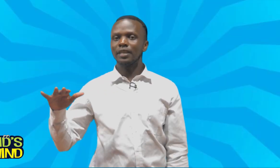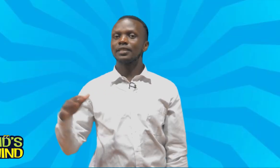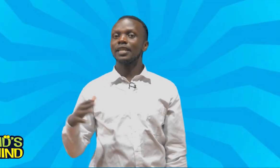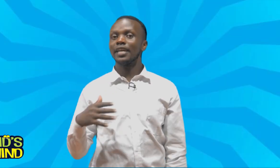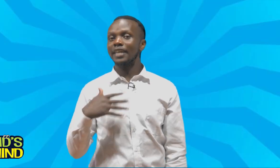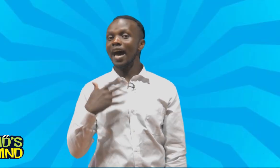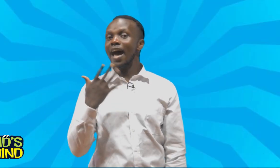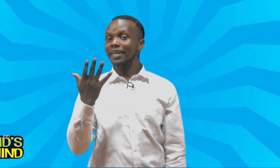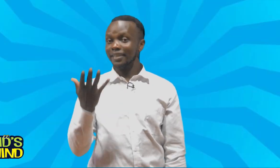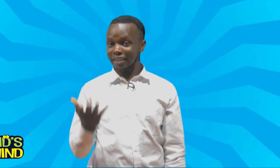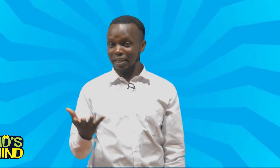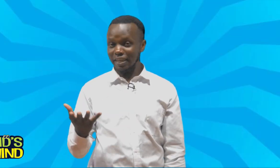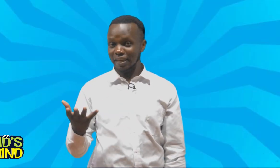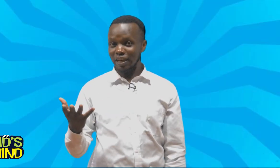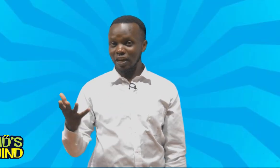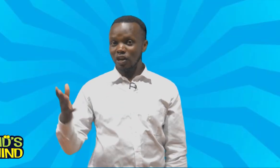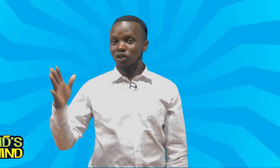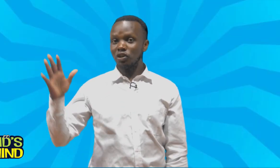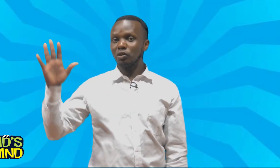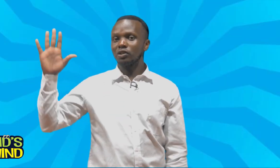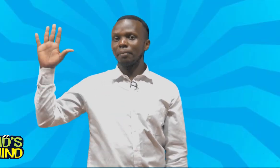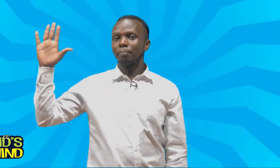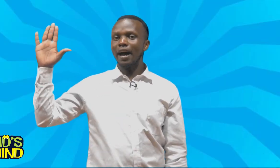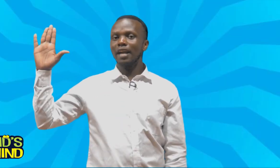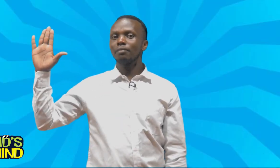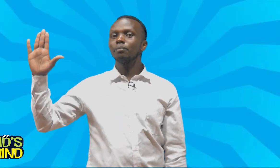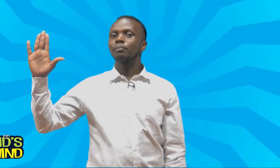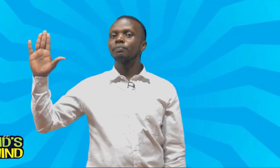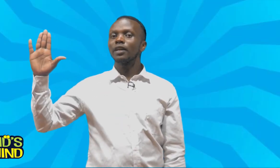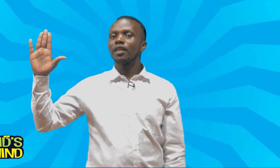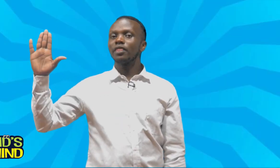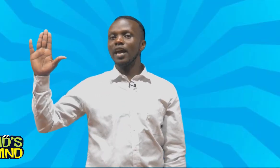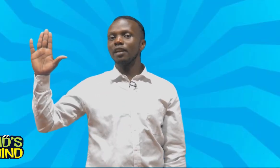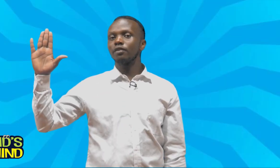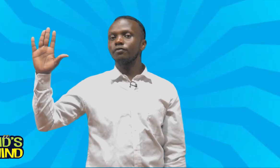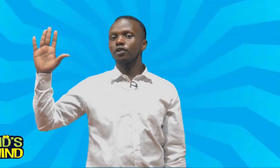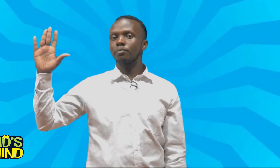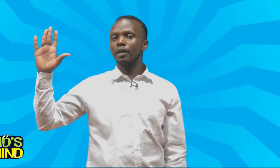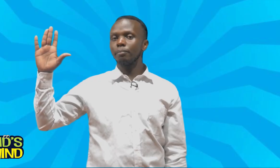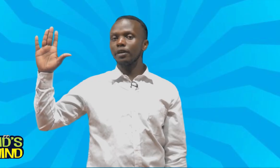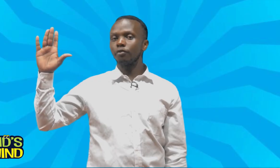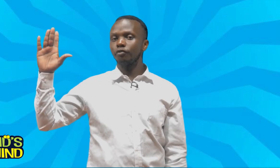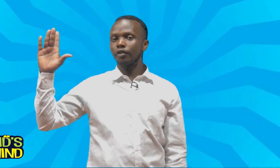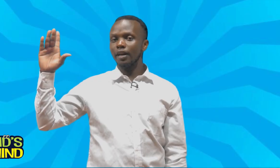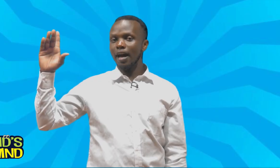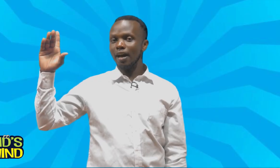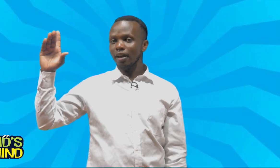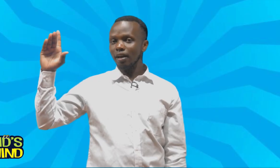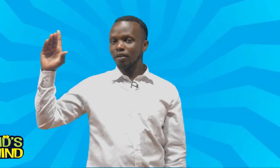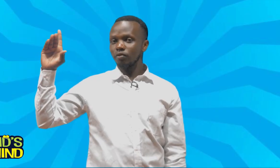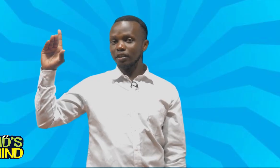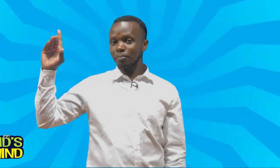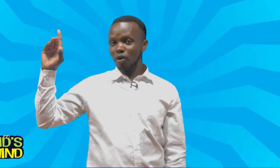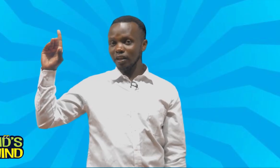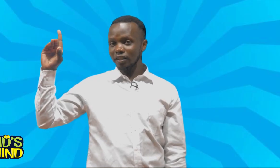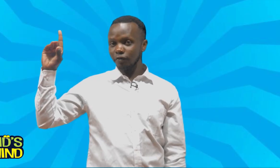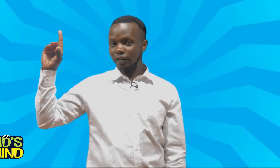is letter D. You use your palm, then from the middle finger to the smallest